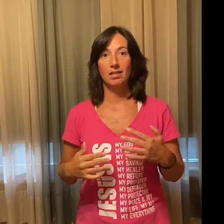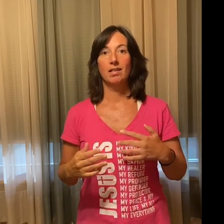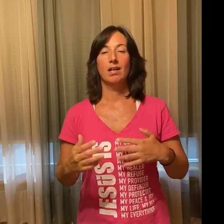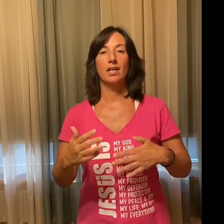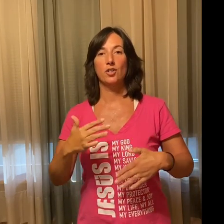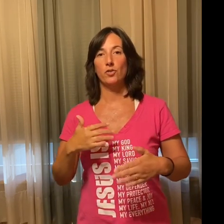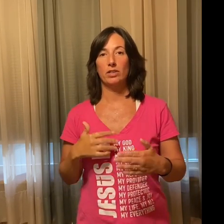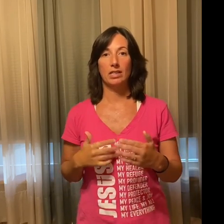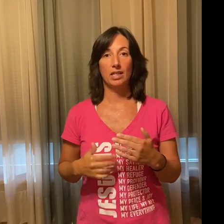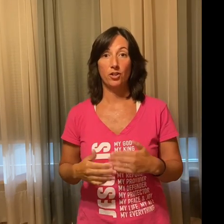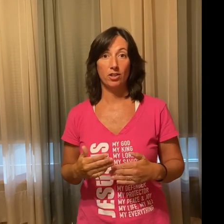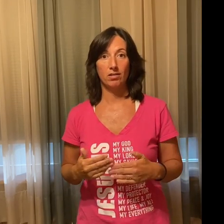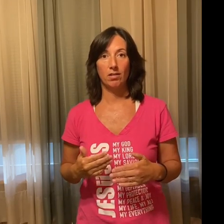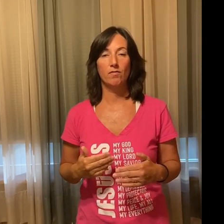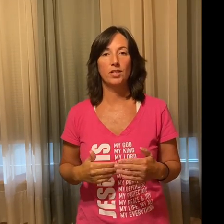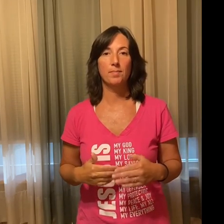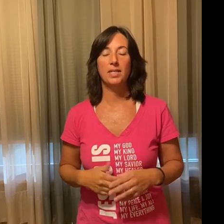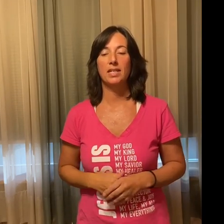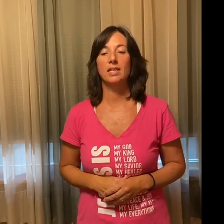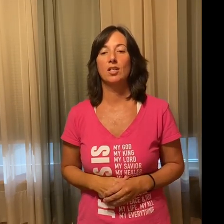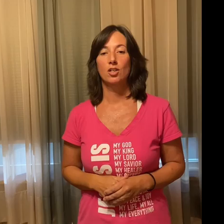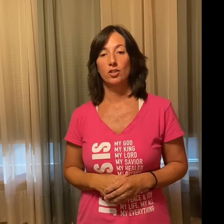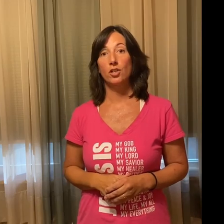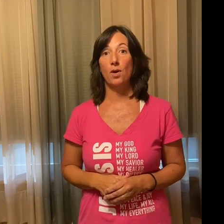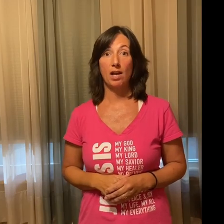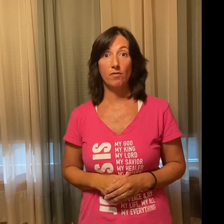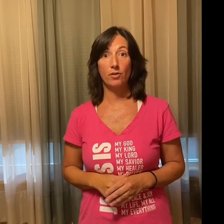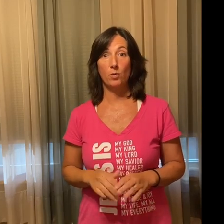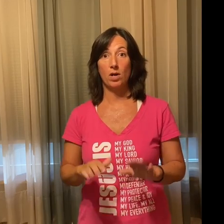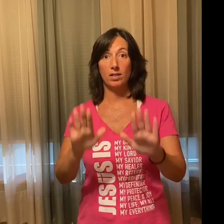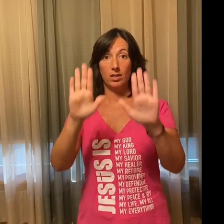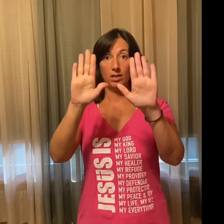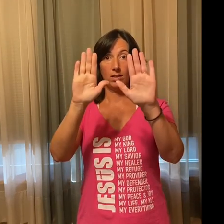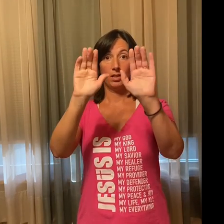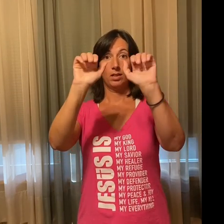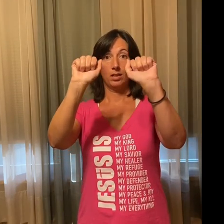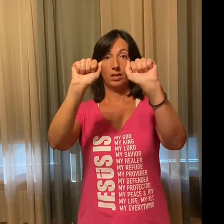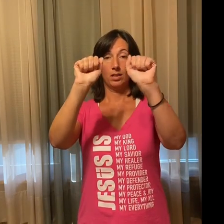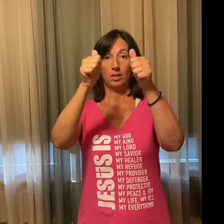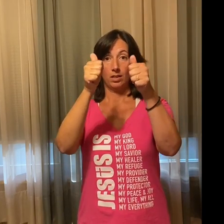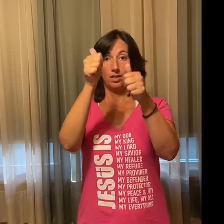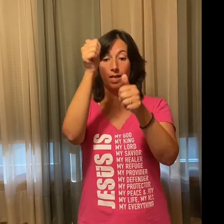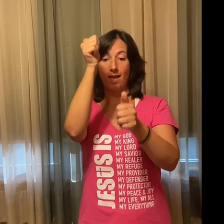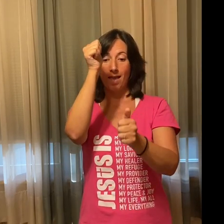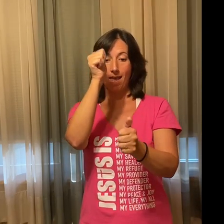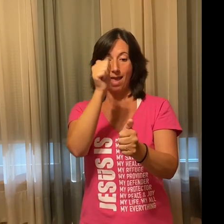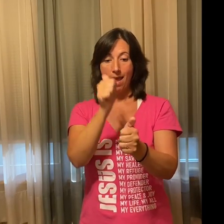dialect in the translation of this meaning. So everyone,